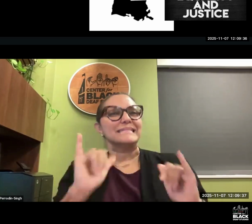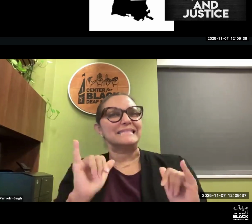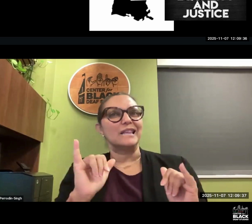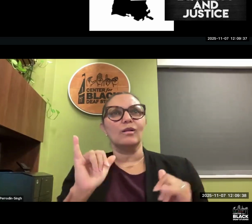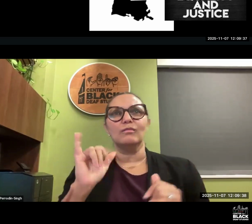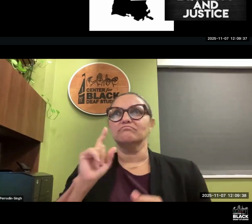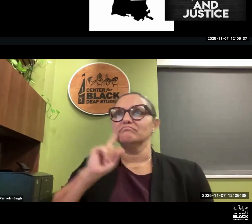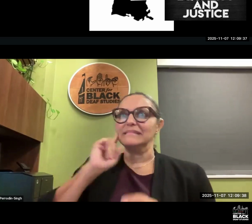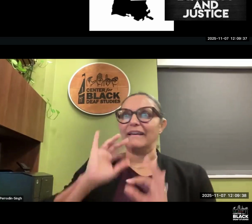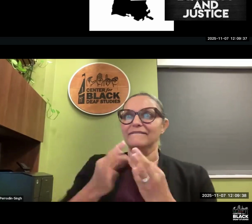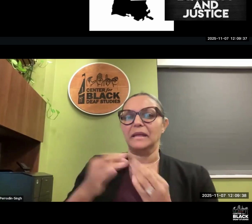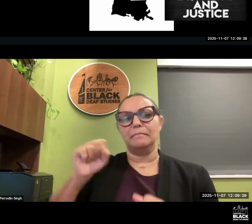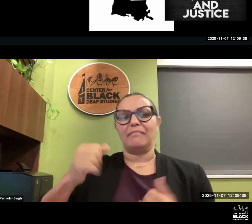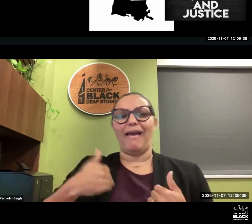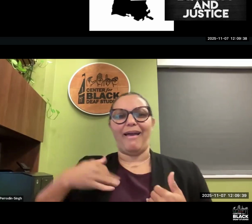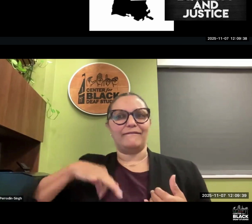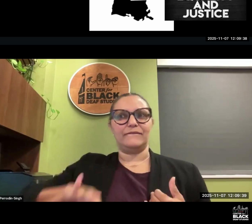female. Yet,